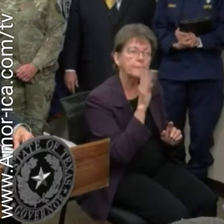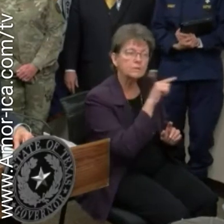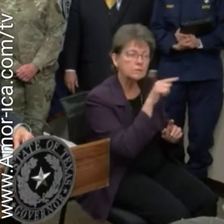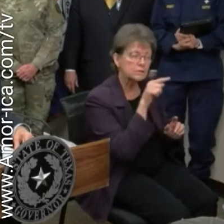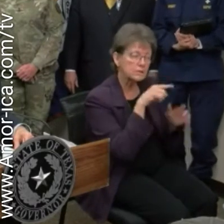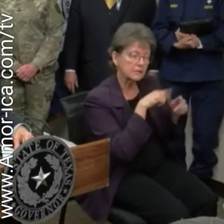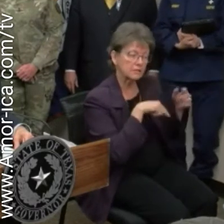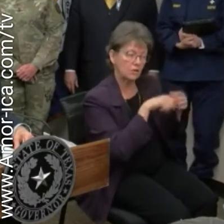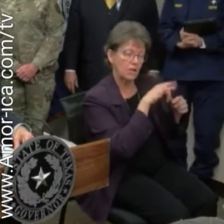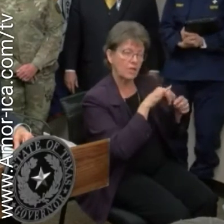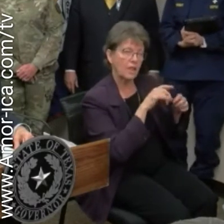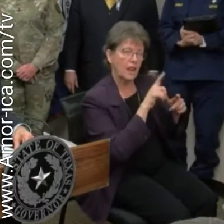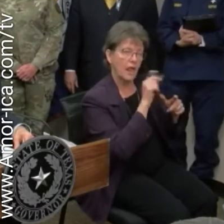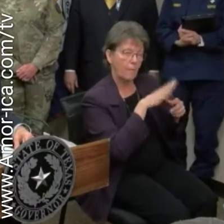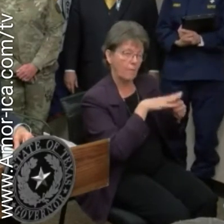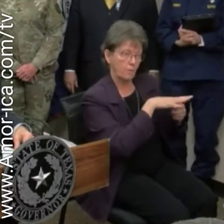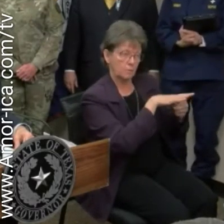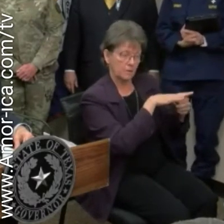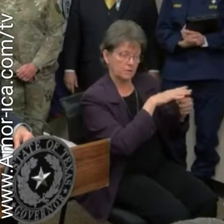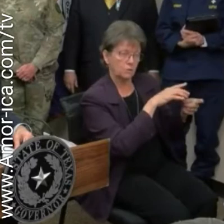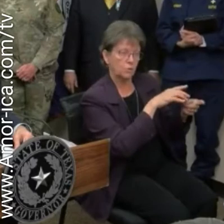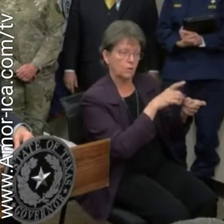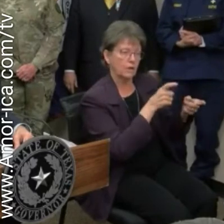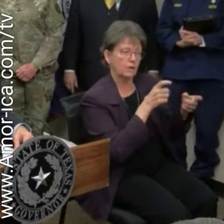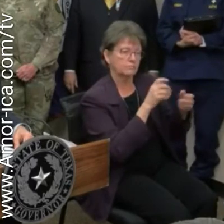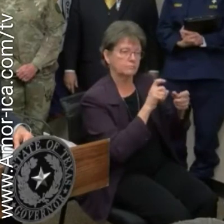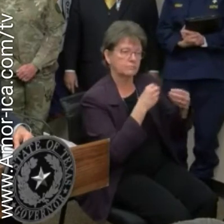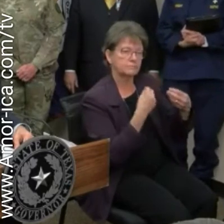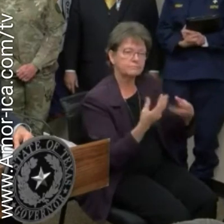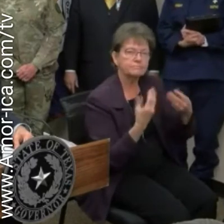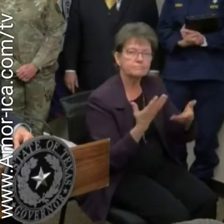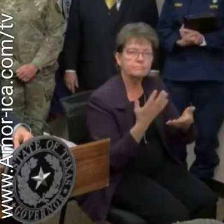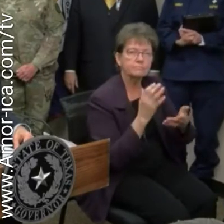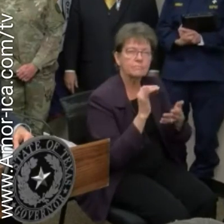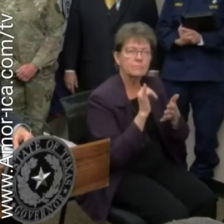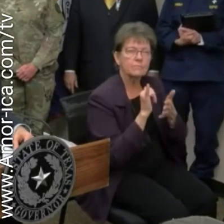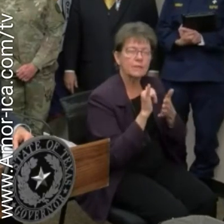within the laboratory response network to administer the